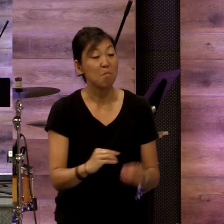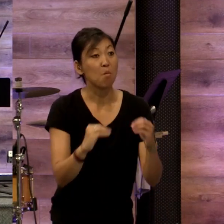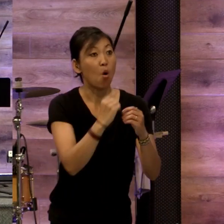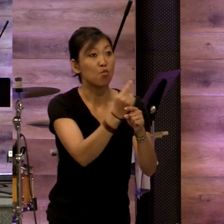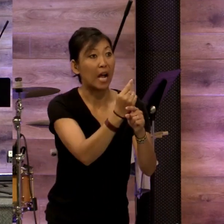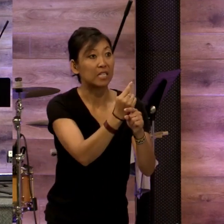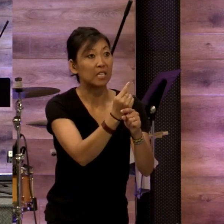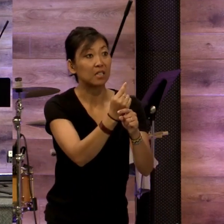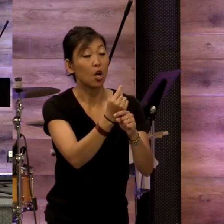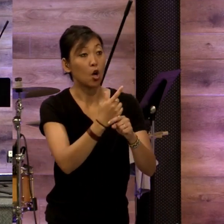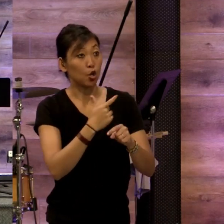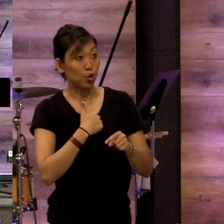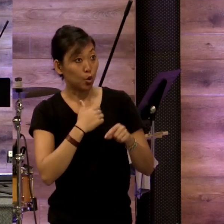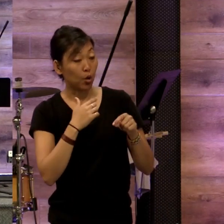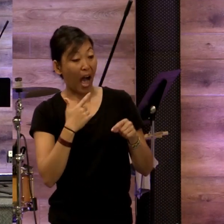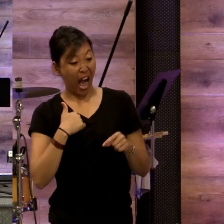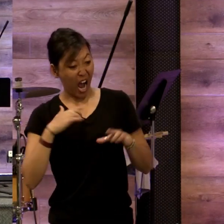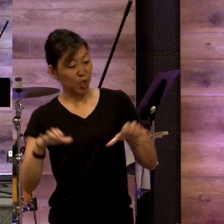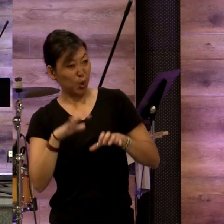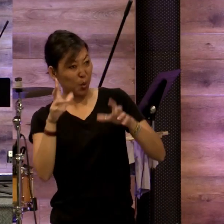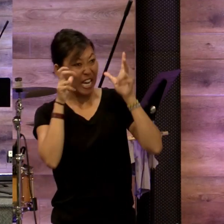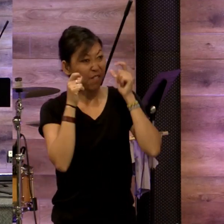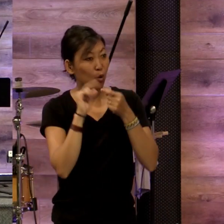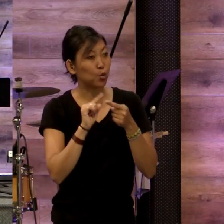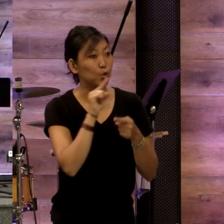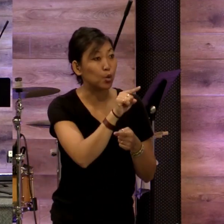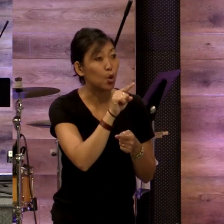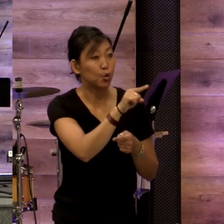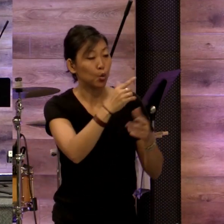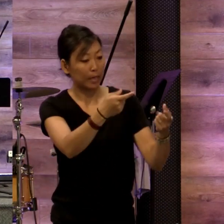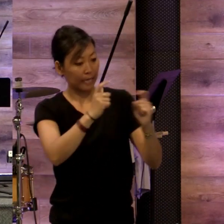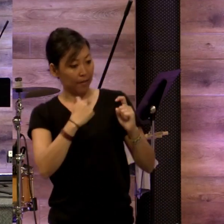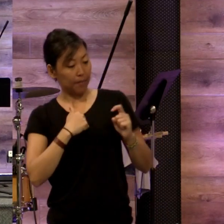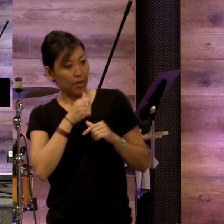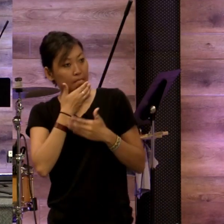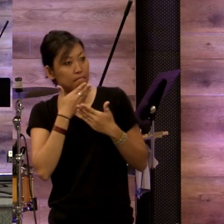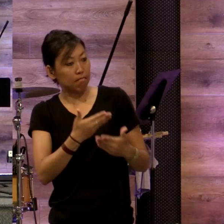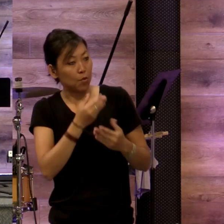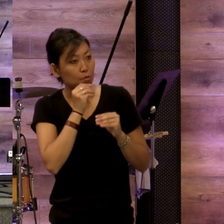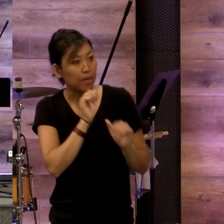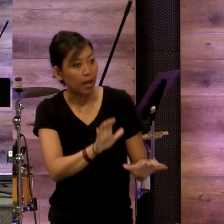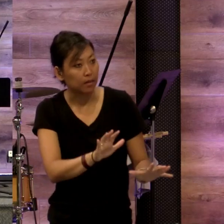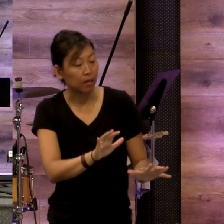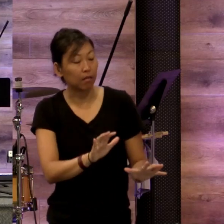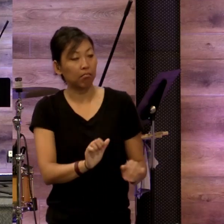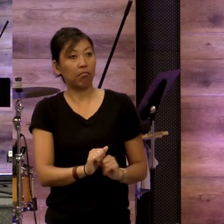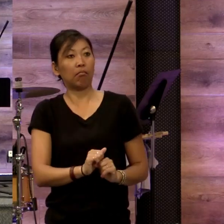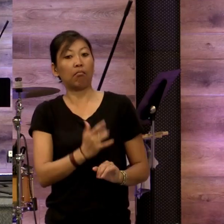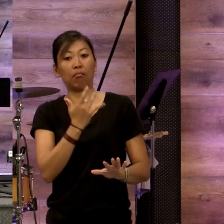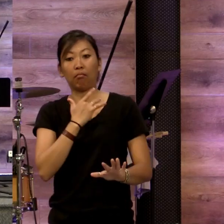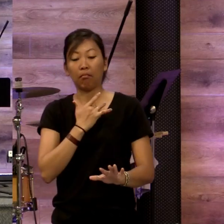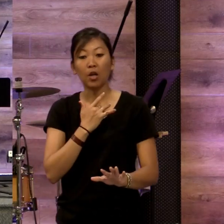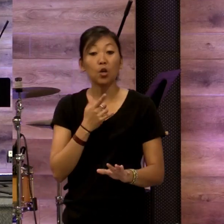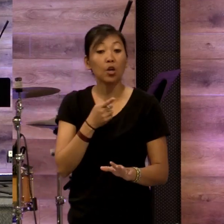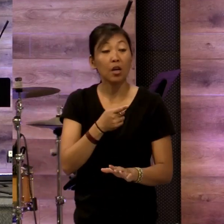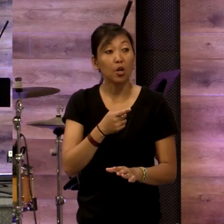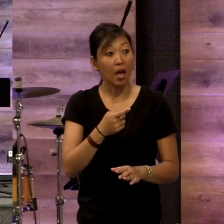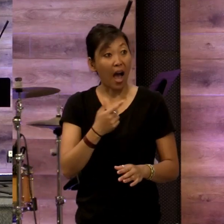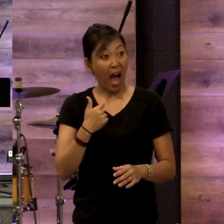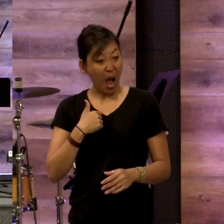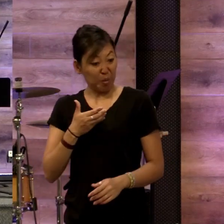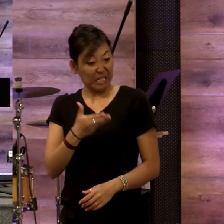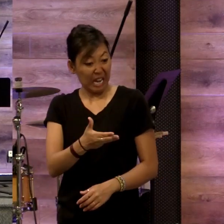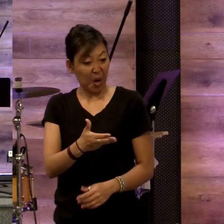good, whereas I have repaid you evil. And you have declared this day how you have dealt with me, in that you did not kill me when the Lord put me